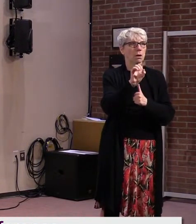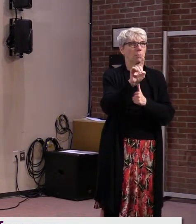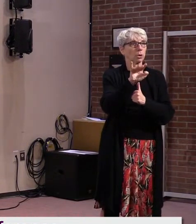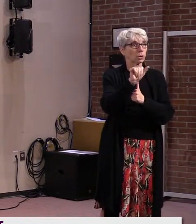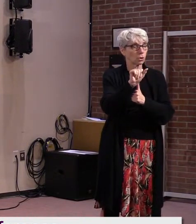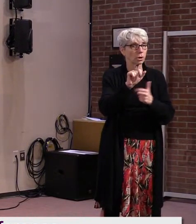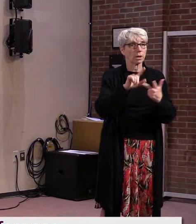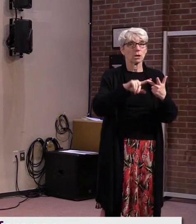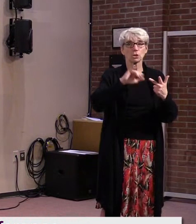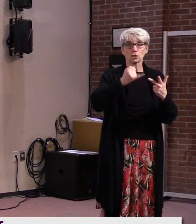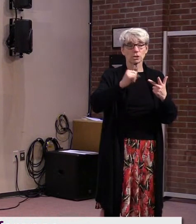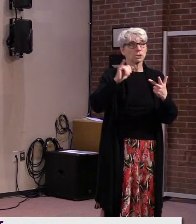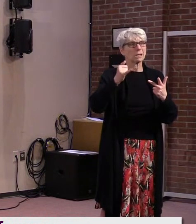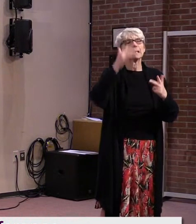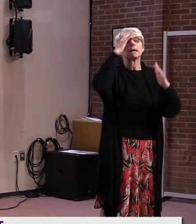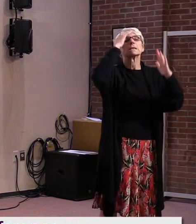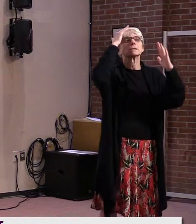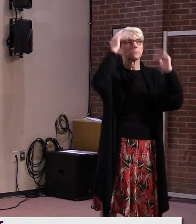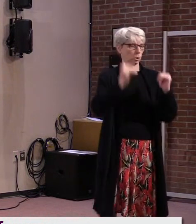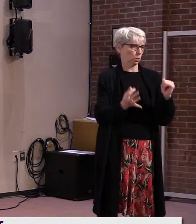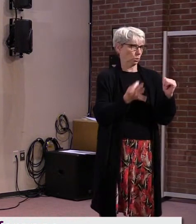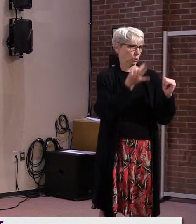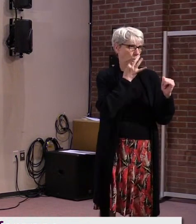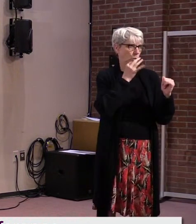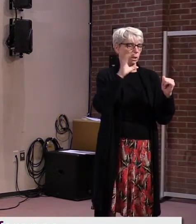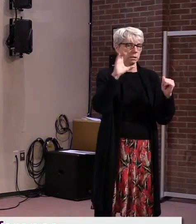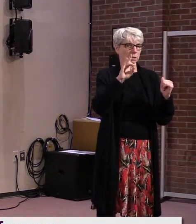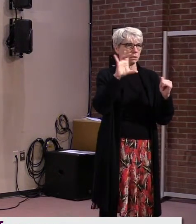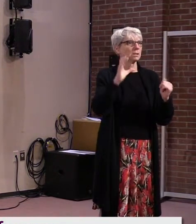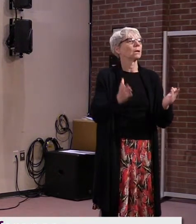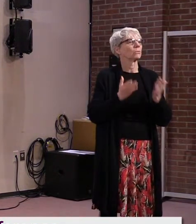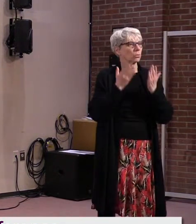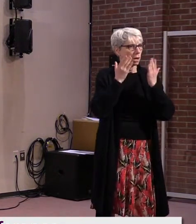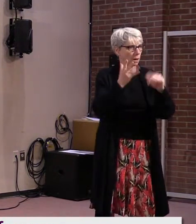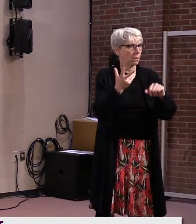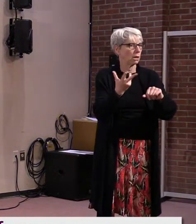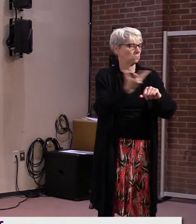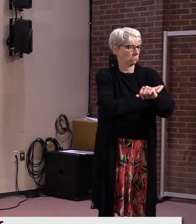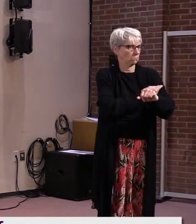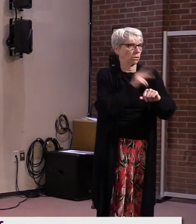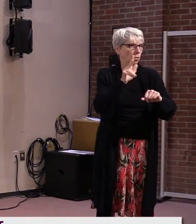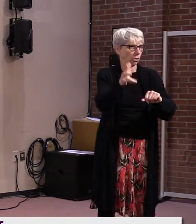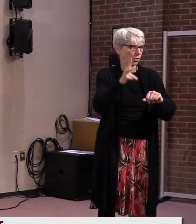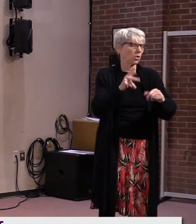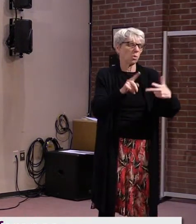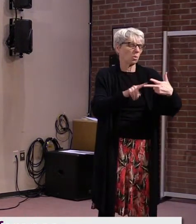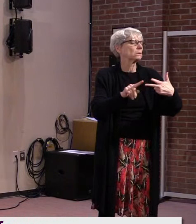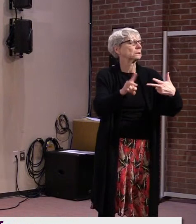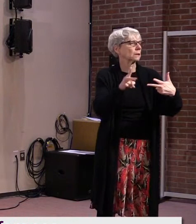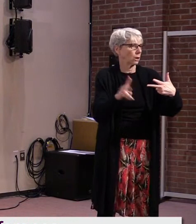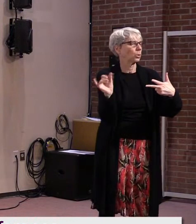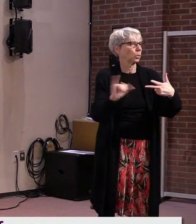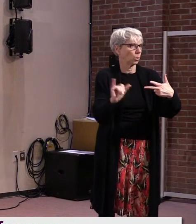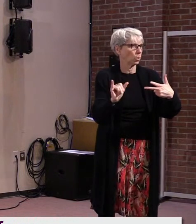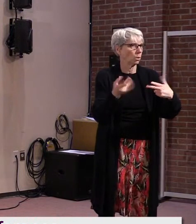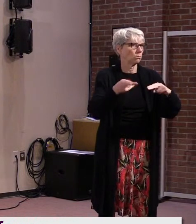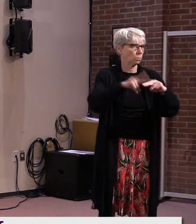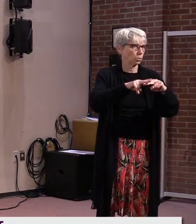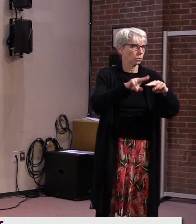be recommended by the CDC in the coming weeks. At the state-run clinics, you do